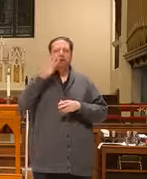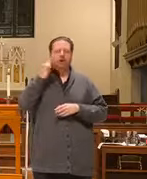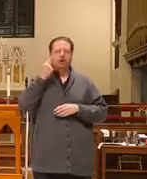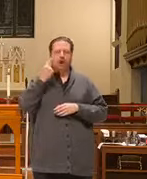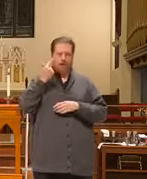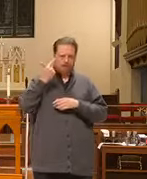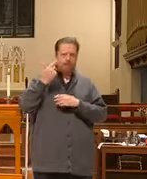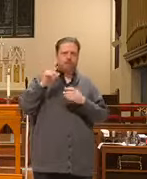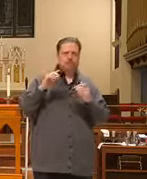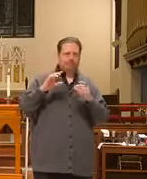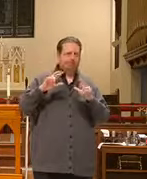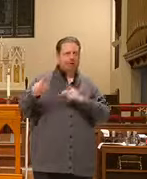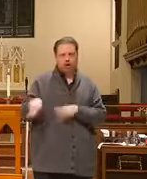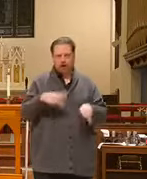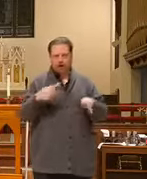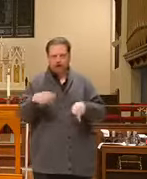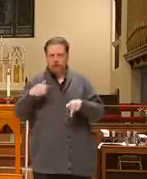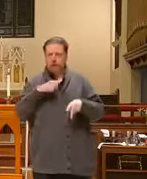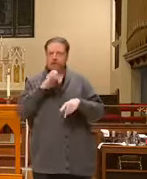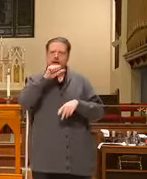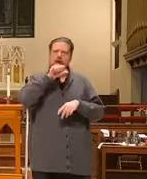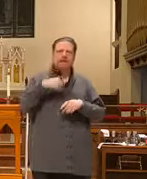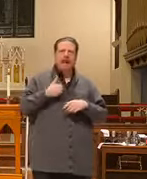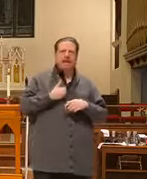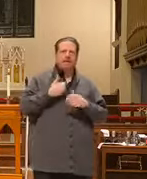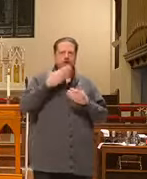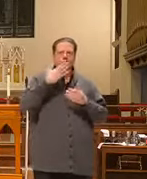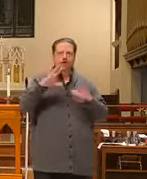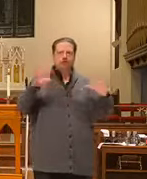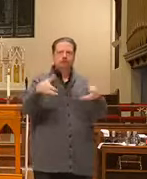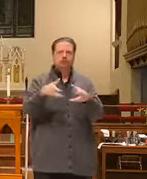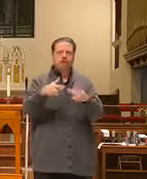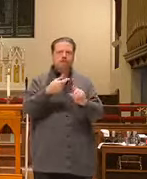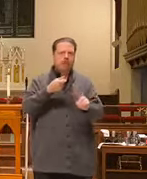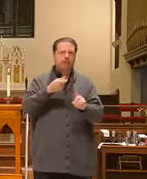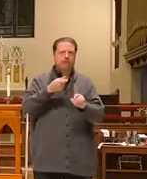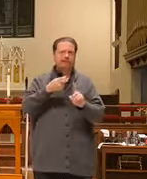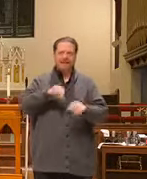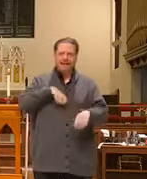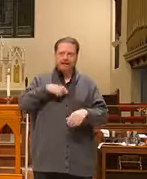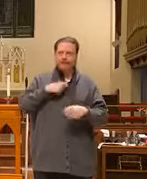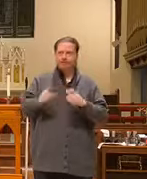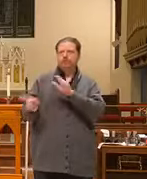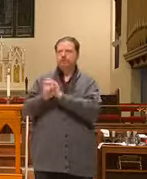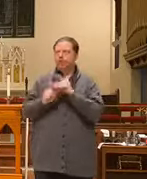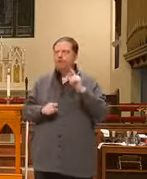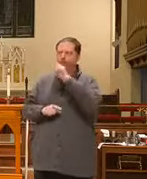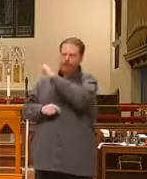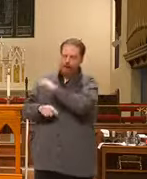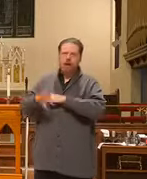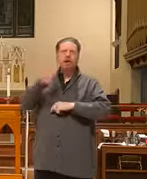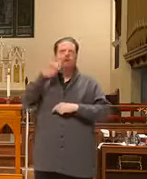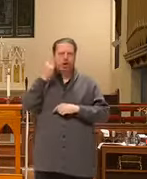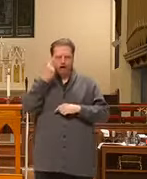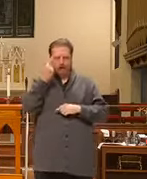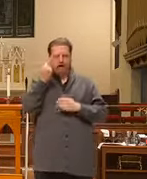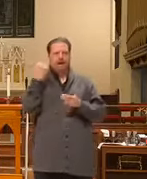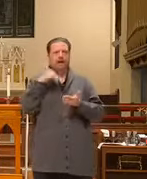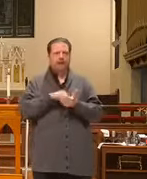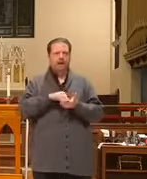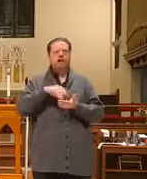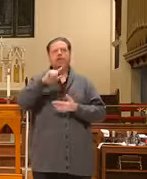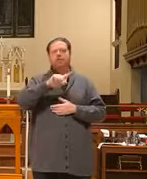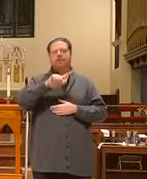anybody's invited, we'd love to have a good crew from Dignity there since we've been part of this wonderful church for over 35 years. So again, that's Mardi Gras on